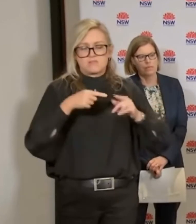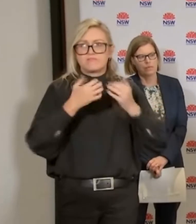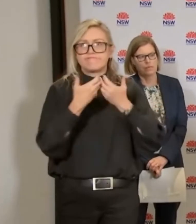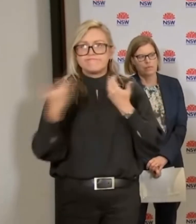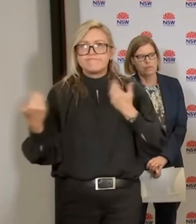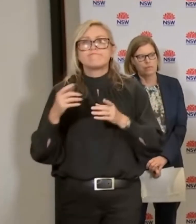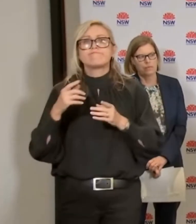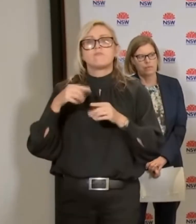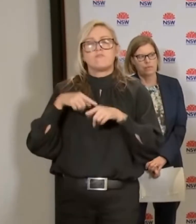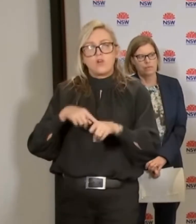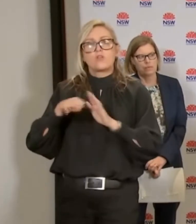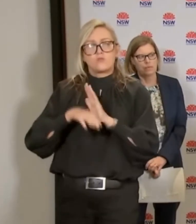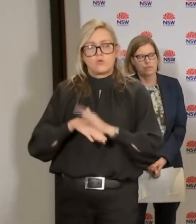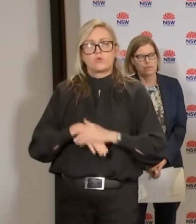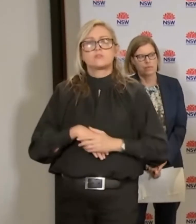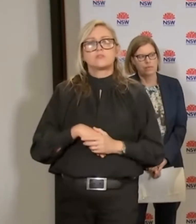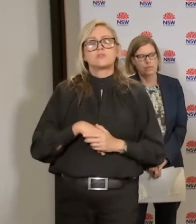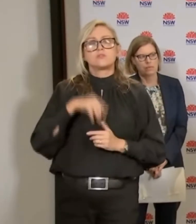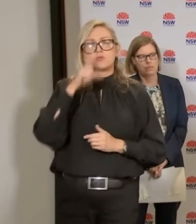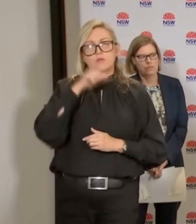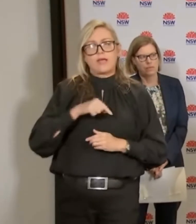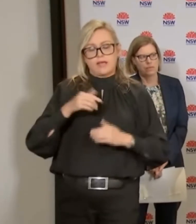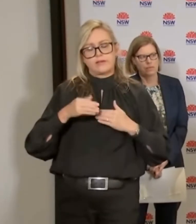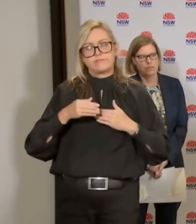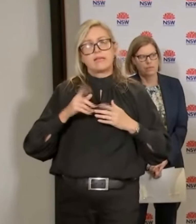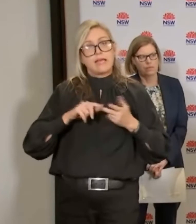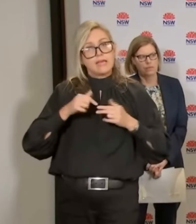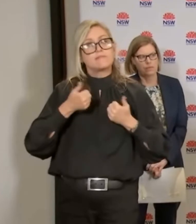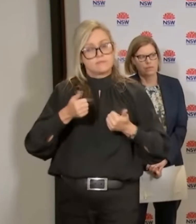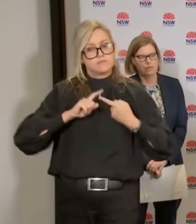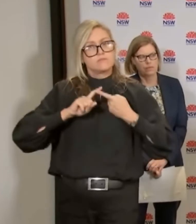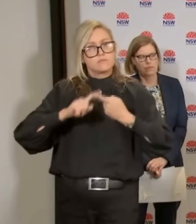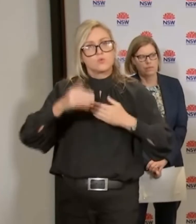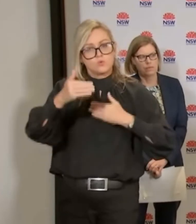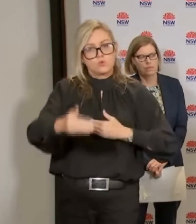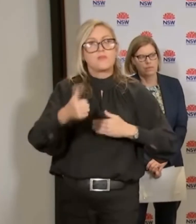from the 17th of March and enjoy that hospitality standing up. But until that time,